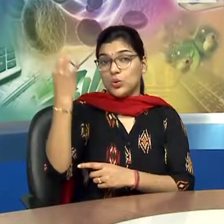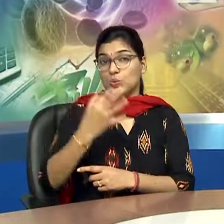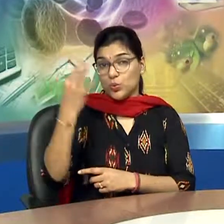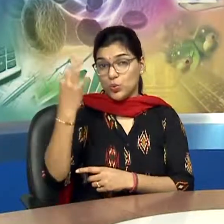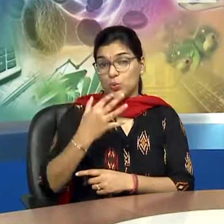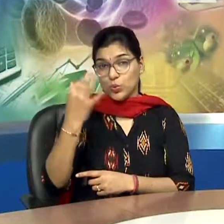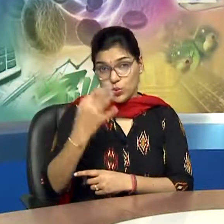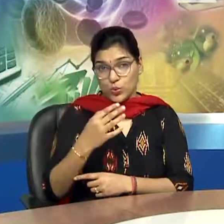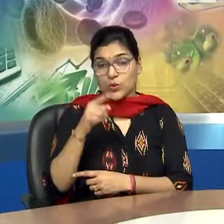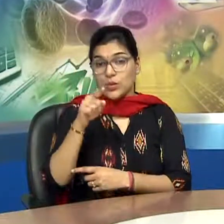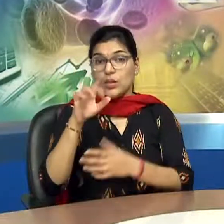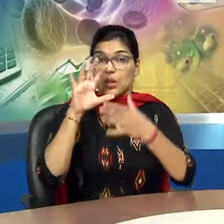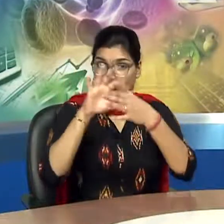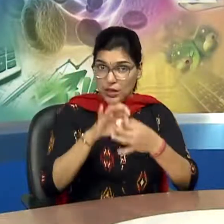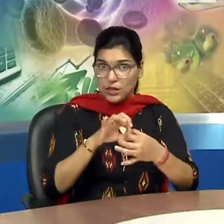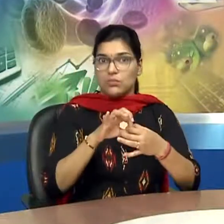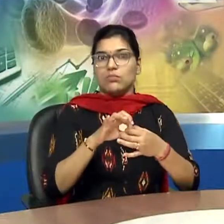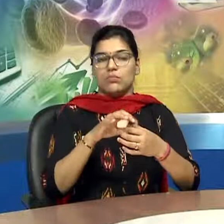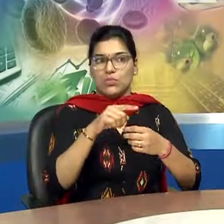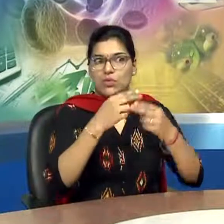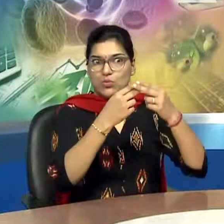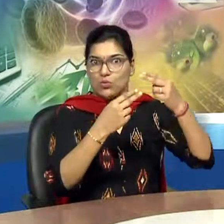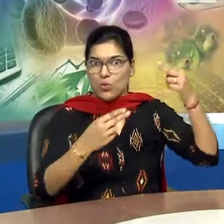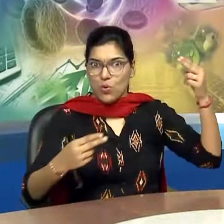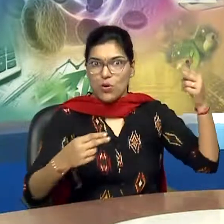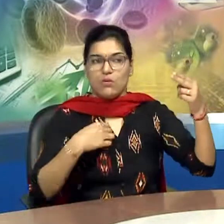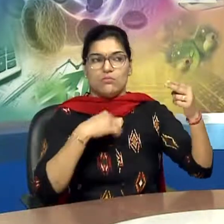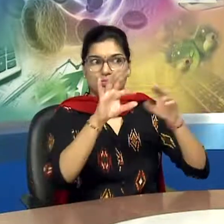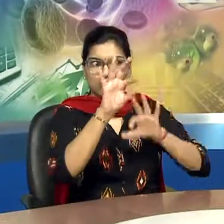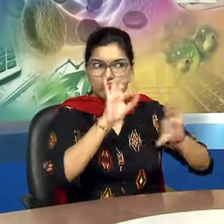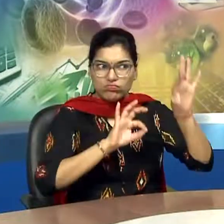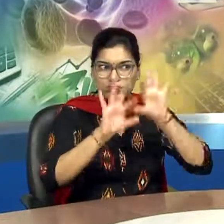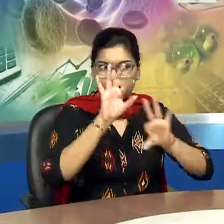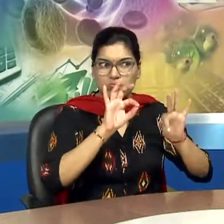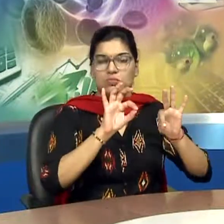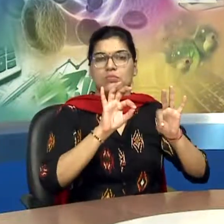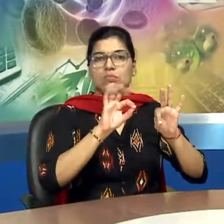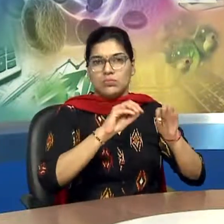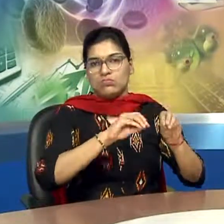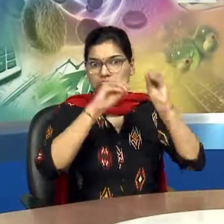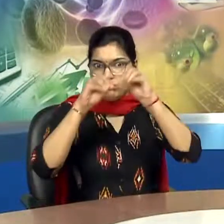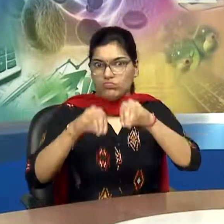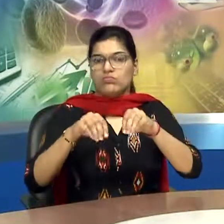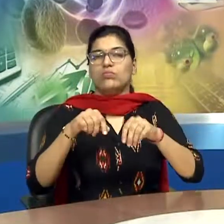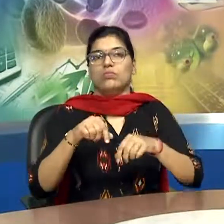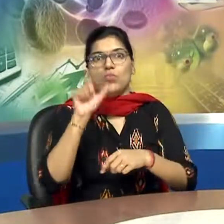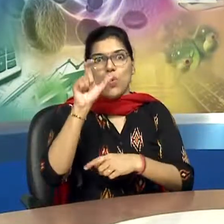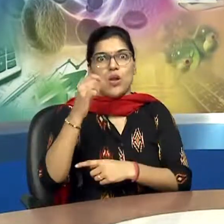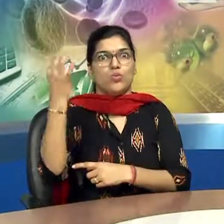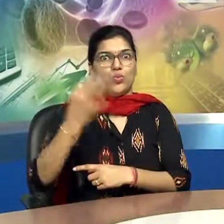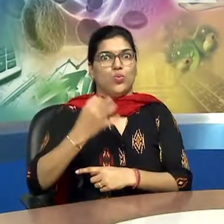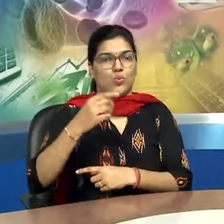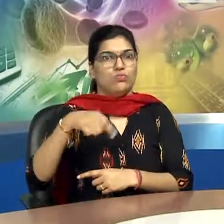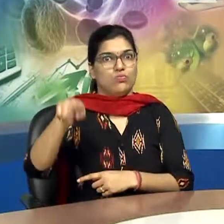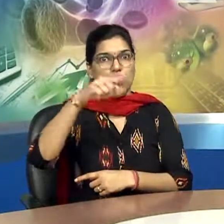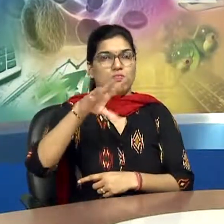First, let us do some new words. These new words has been taken from the comprehension